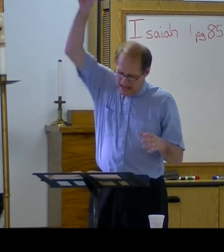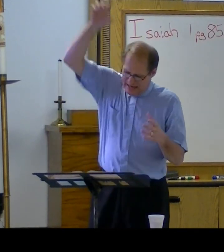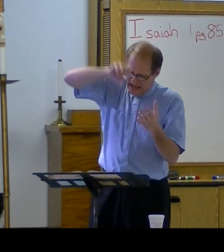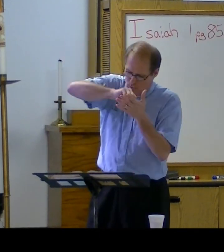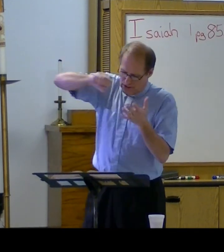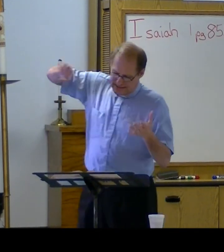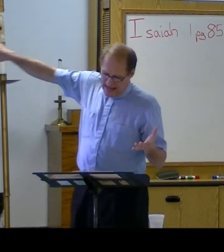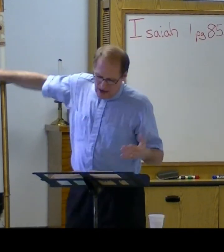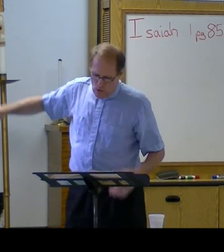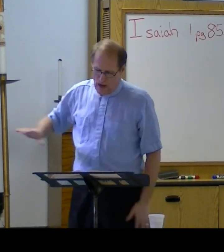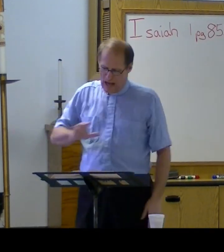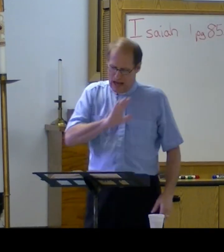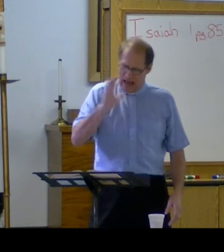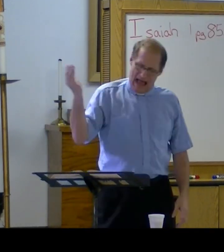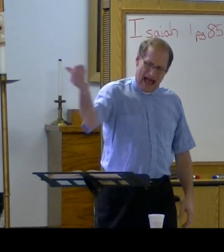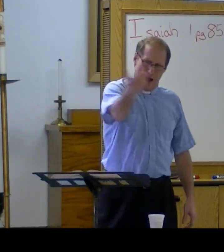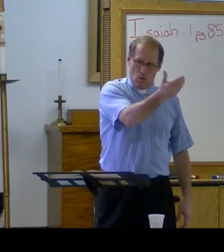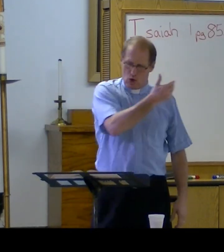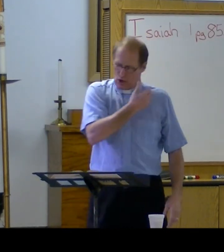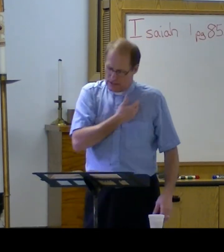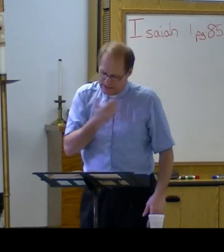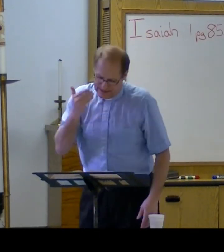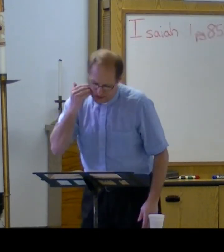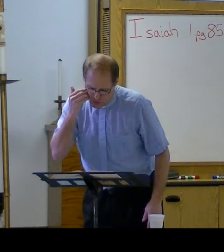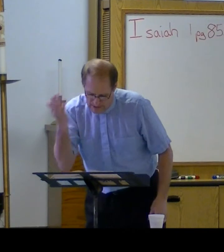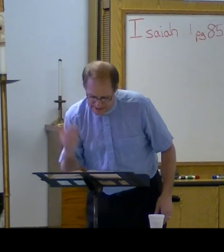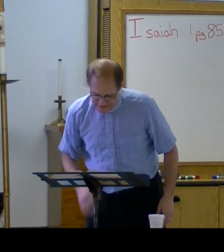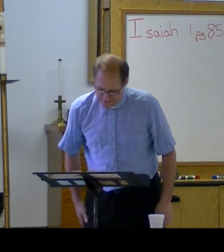And he will take away our disgrace.